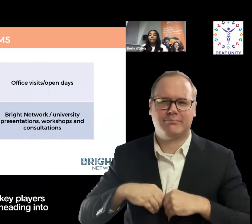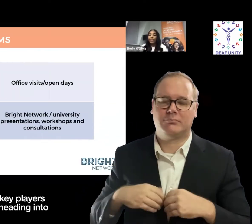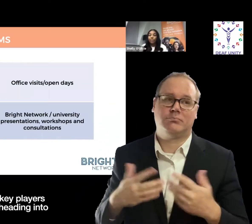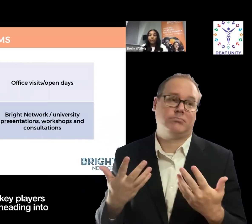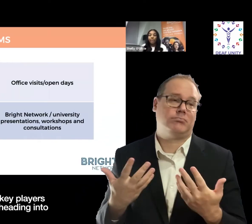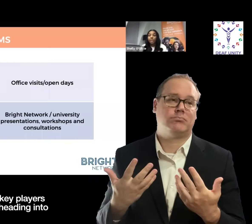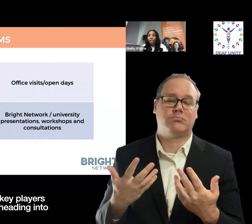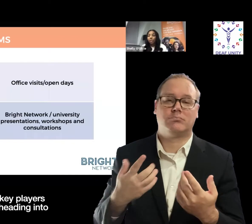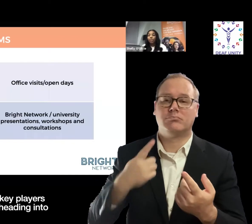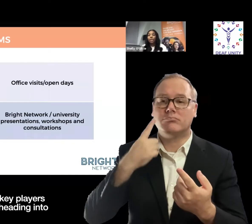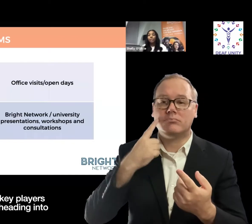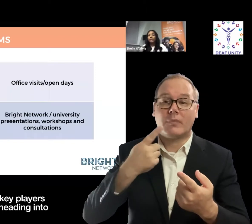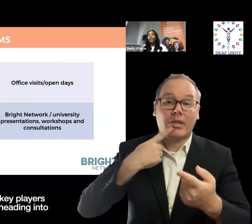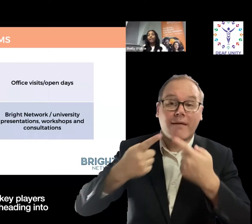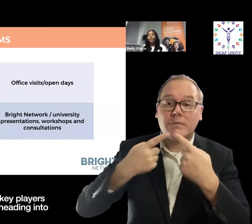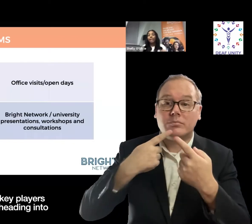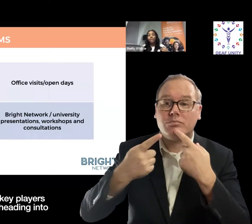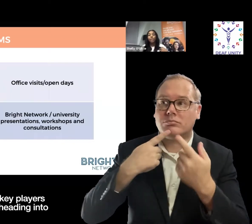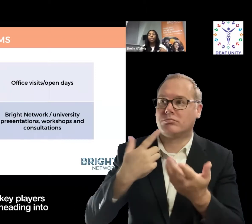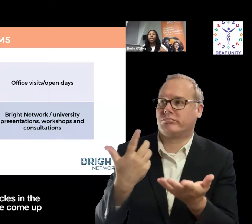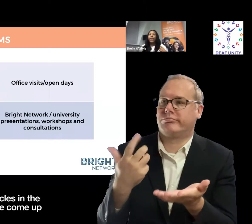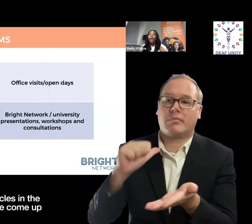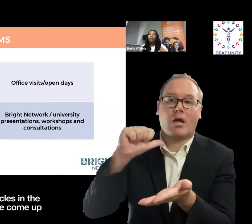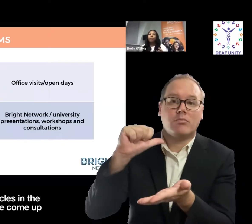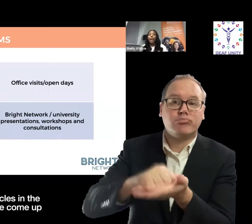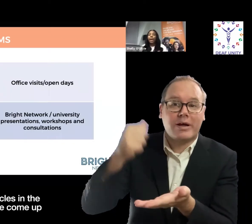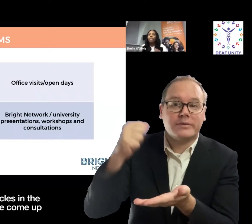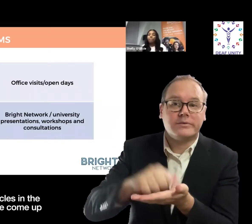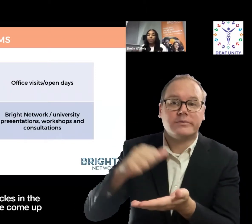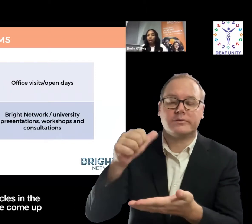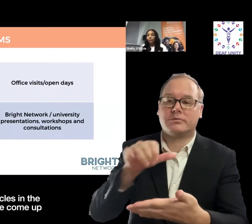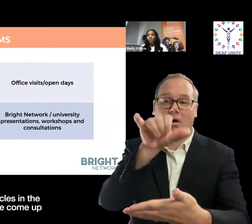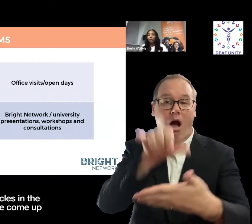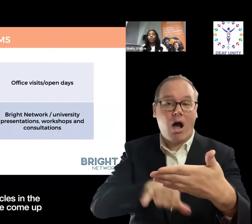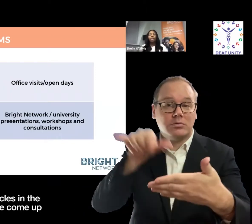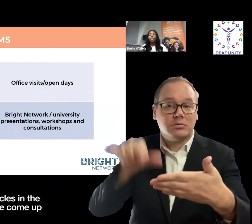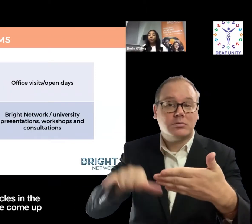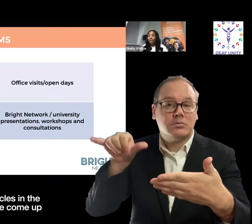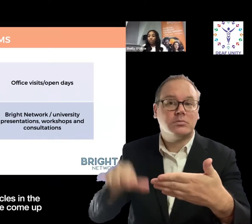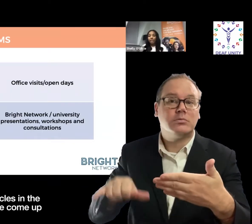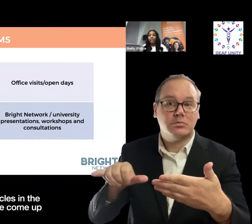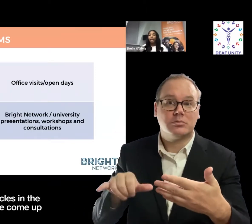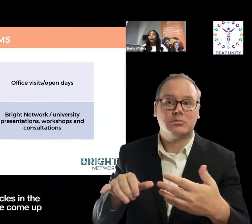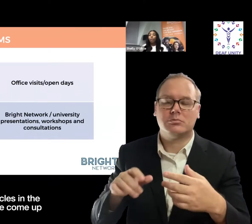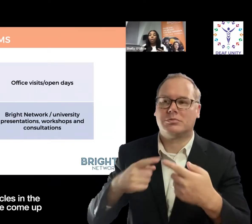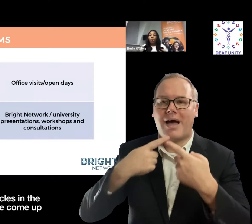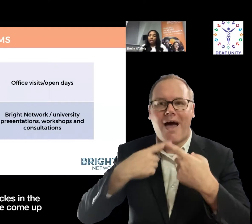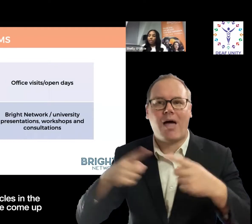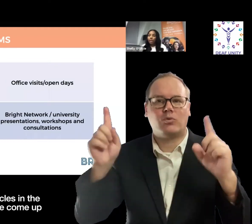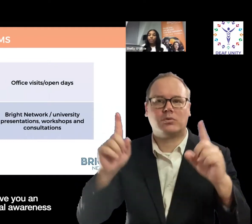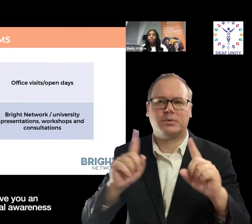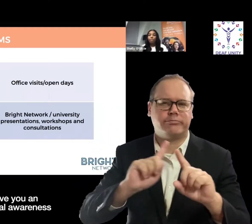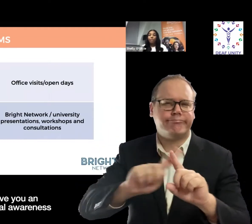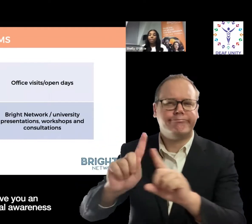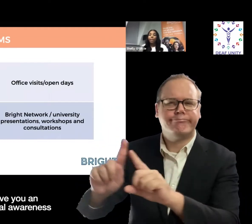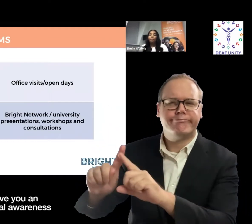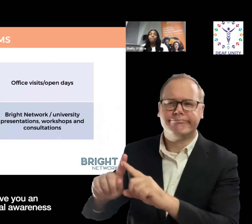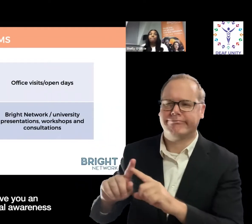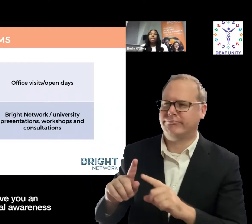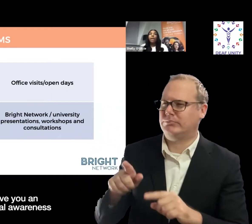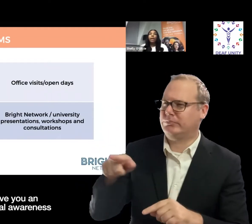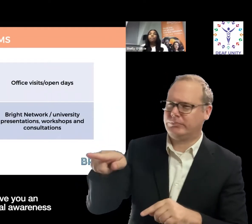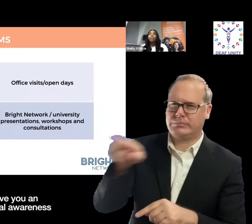key players within the industry you're interested in heading into. Where have they been in the press recently? What articles have come up about